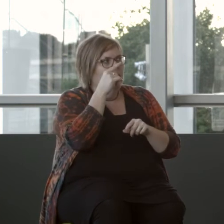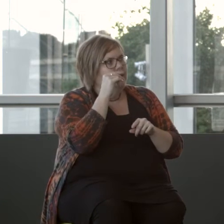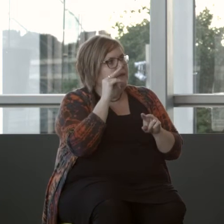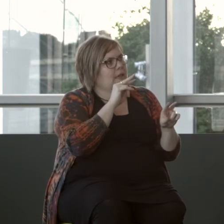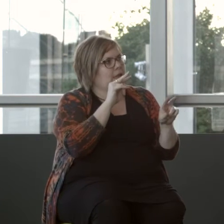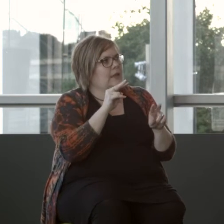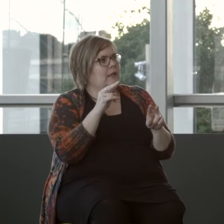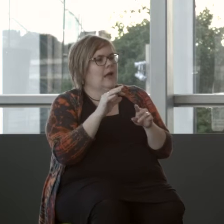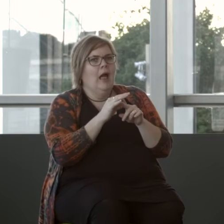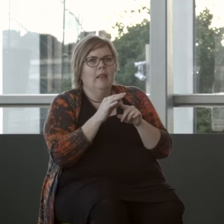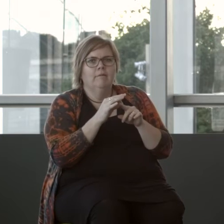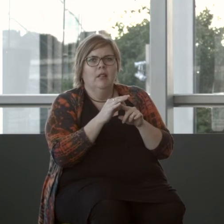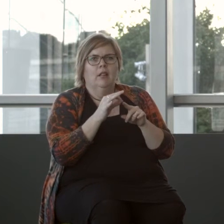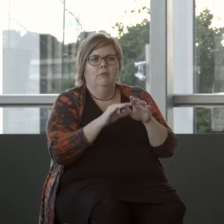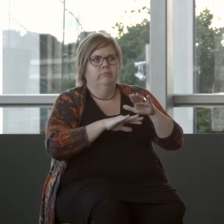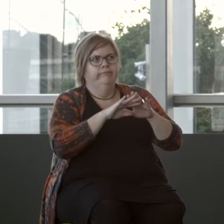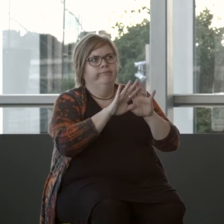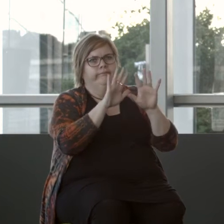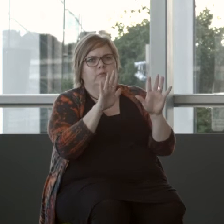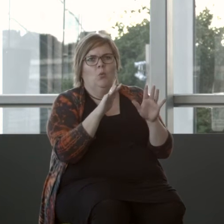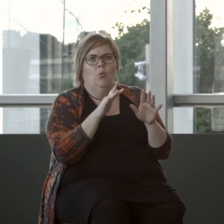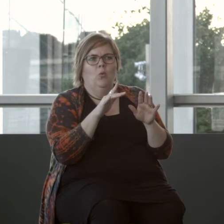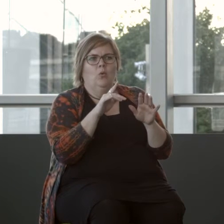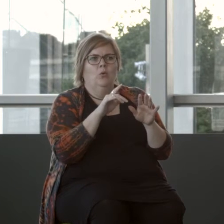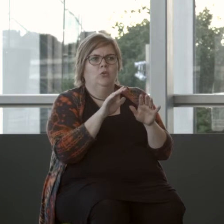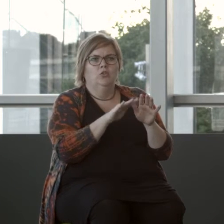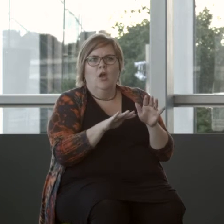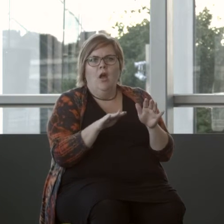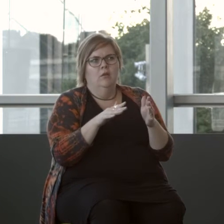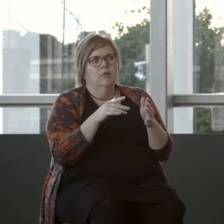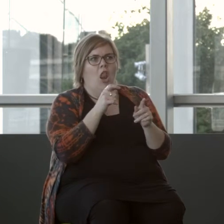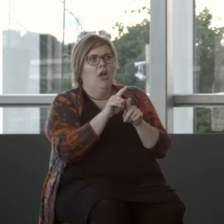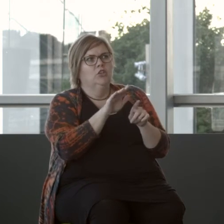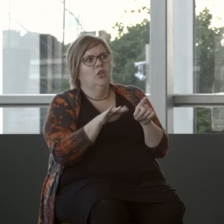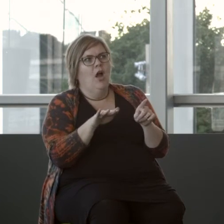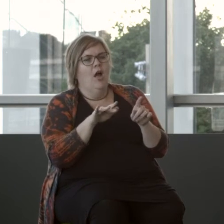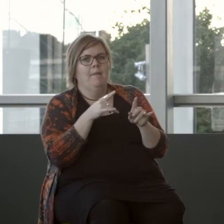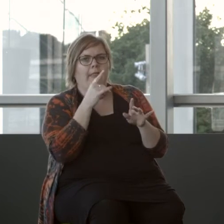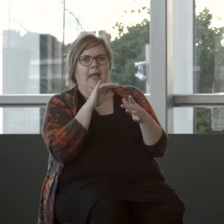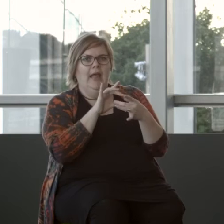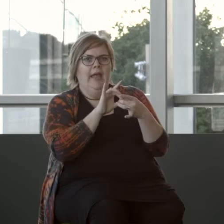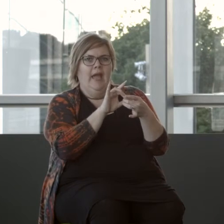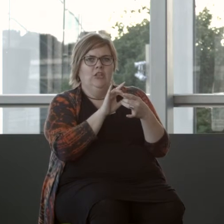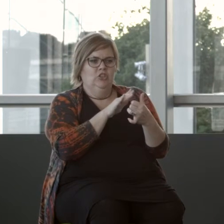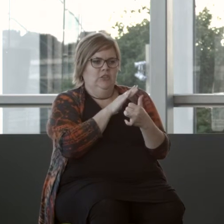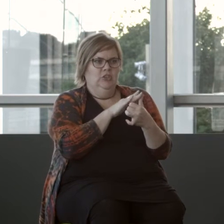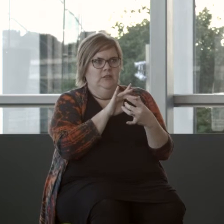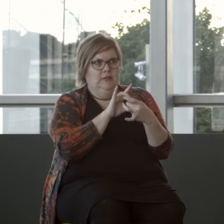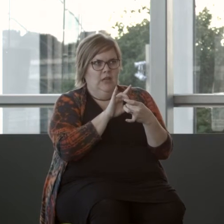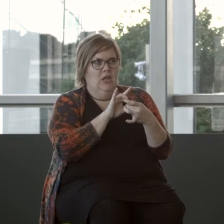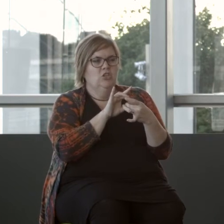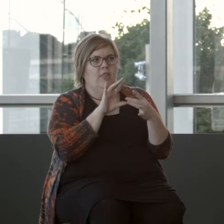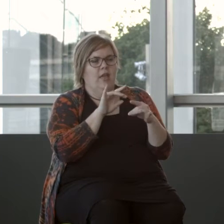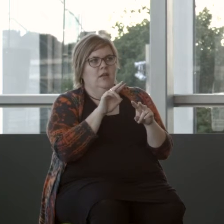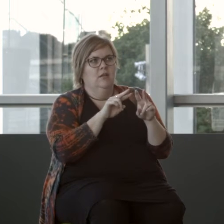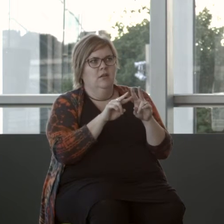playful, childlike kind of, you know, references, but then they also, and they engage in that way initially, and then they start to wonder what's